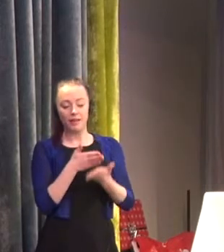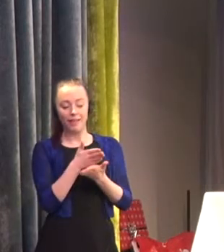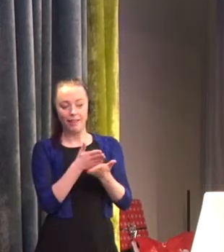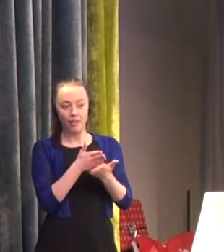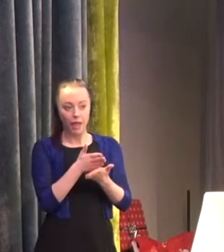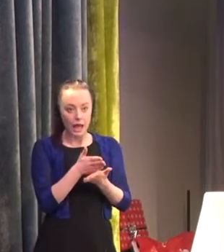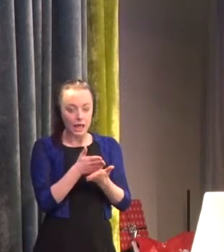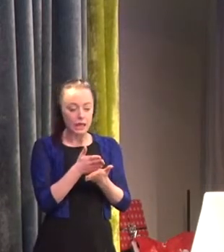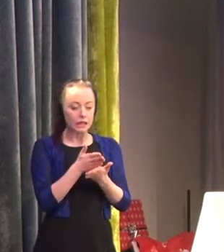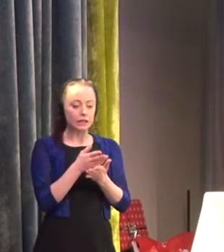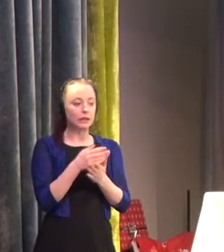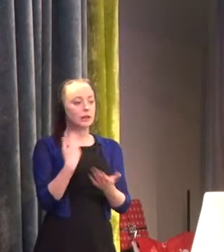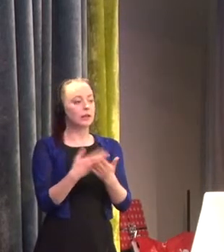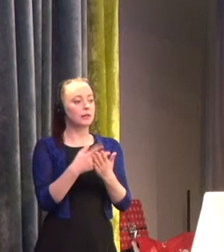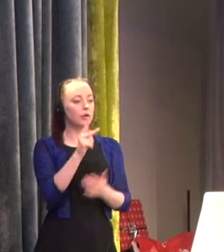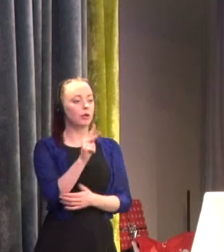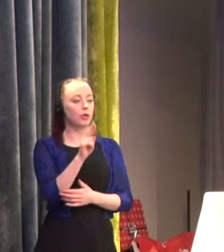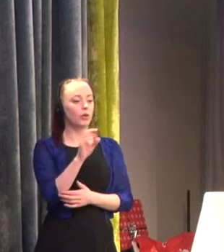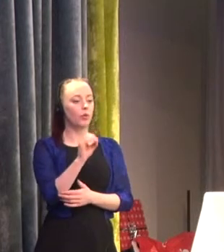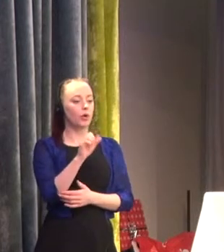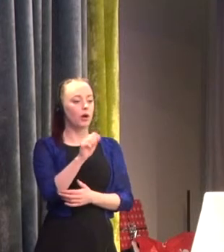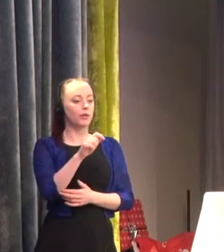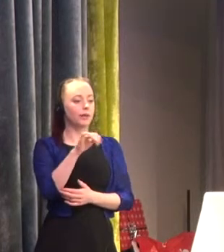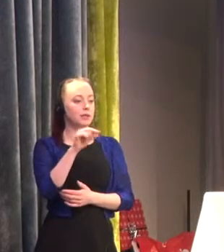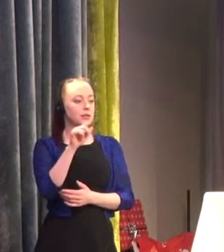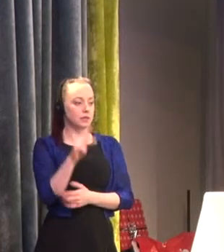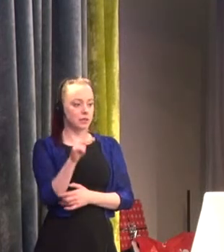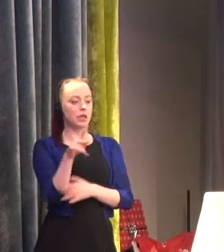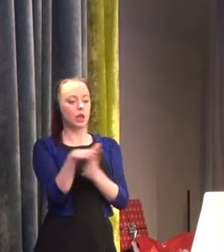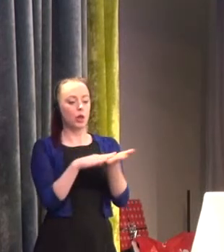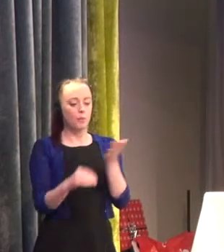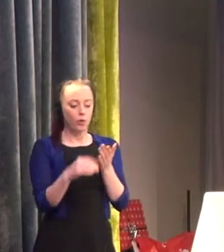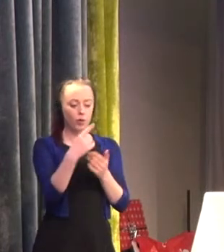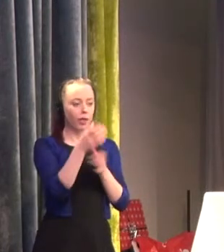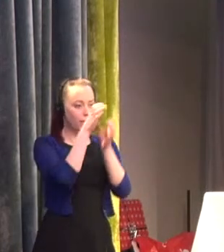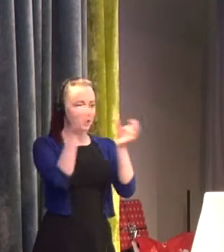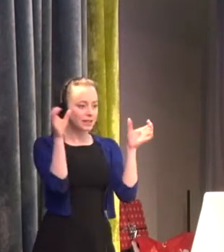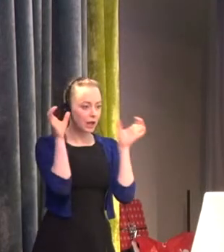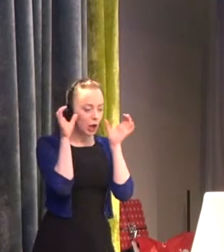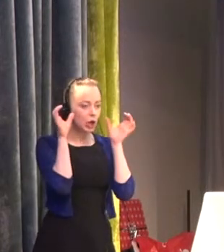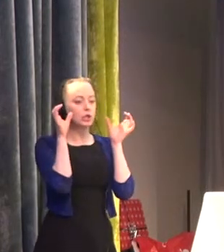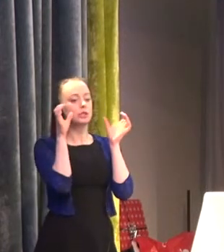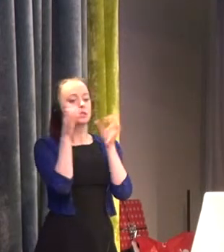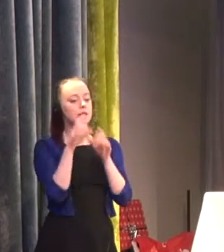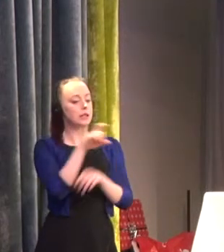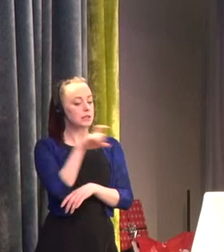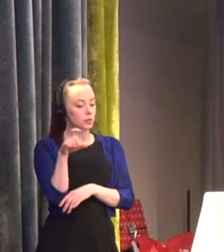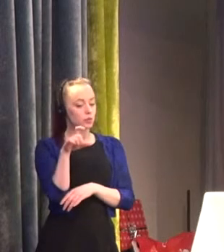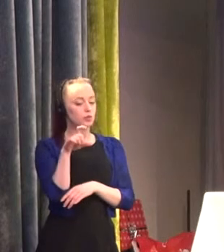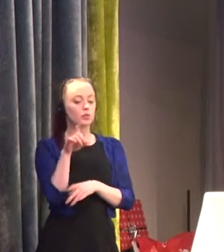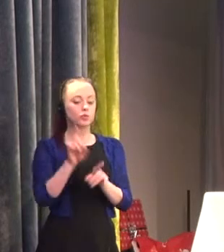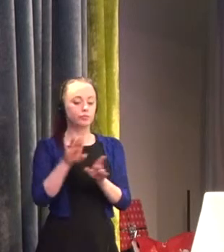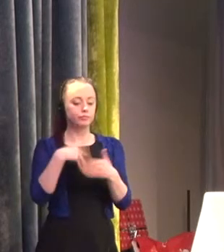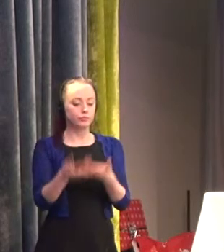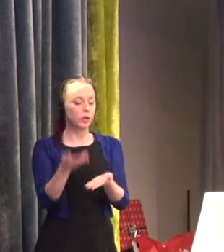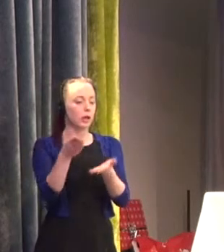Croatia. There was a very detailed one by DRI on Mexican institutions. There was a fairly detailed